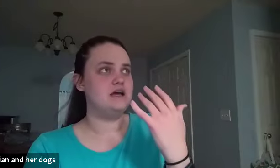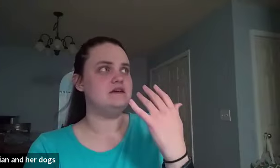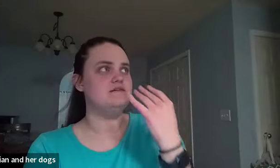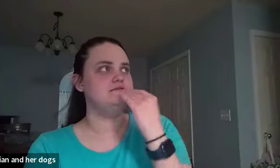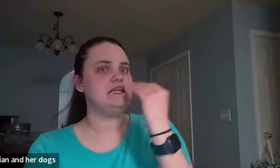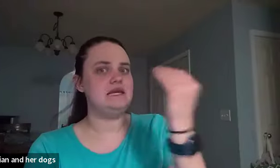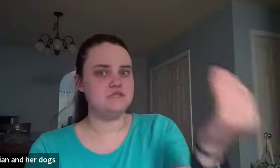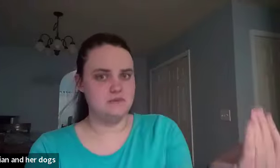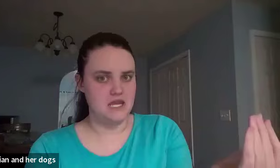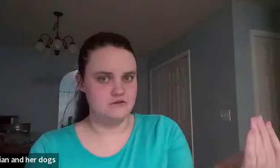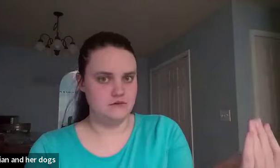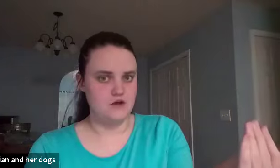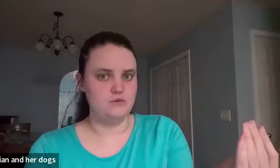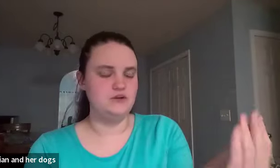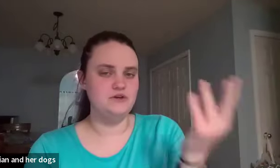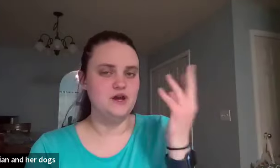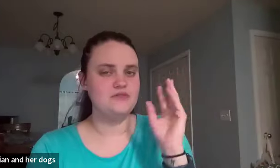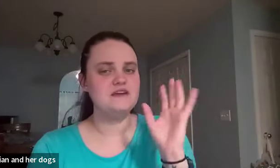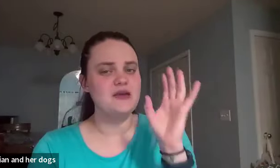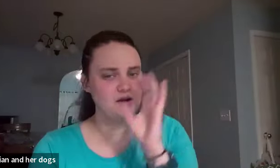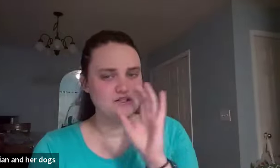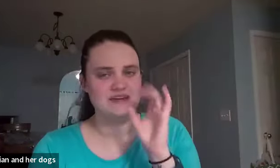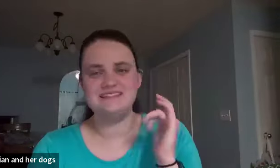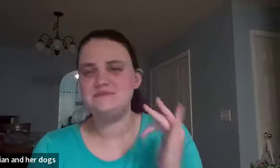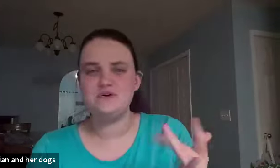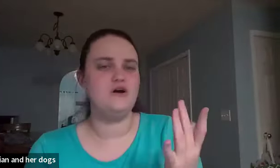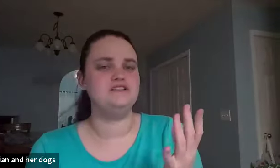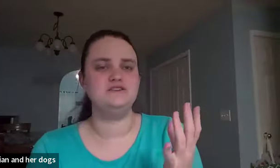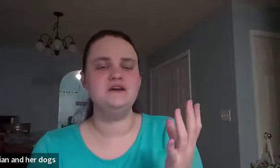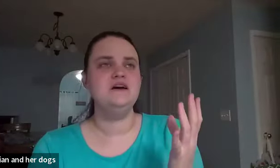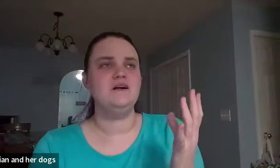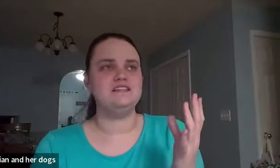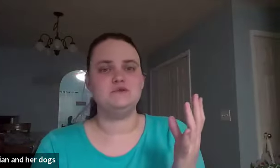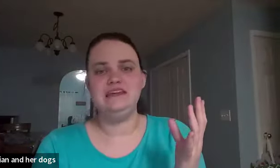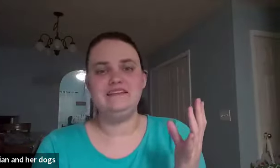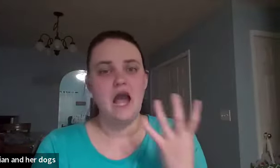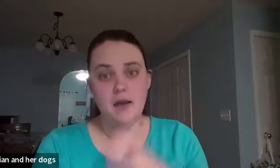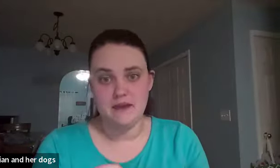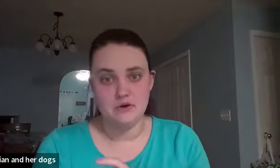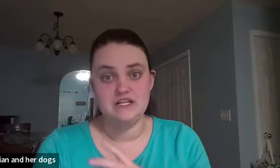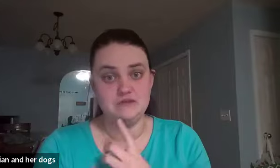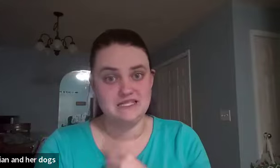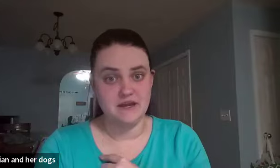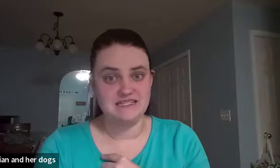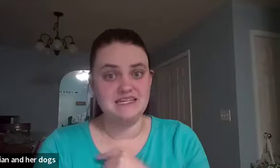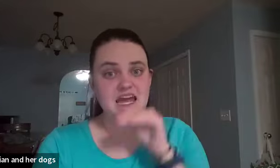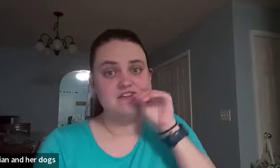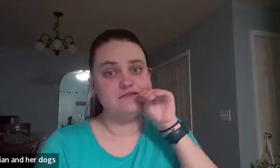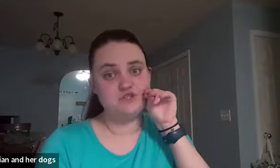visualize flames coming out of your mouth. When you know, think of that cartoon, that typical cartoon classic where they eat like a hot pepper and it's really spicy and the flames